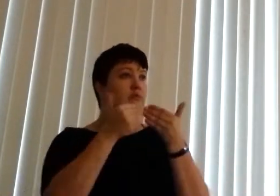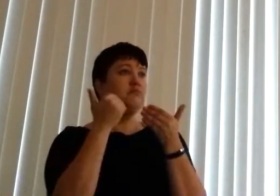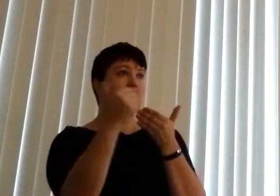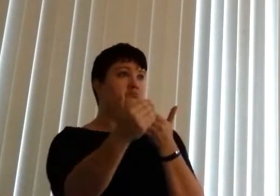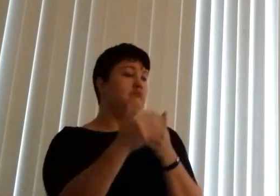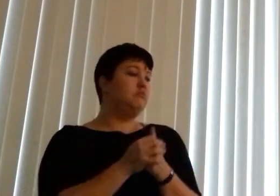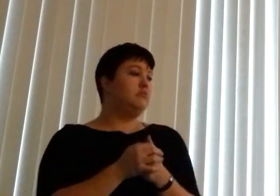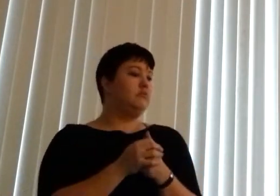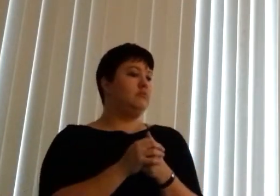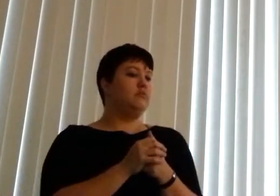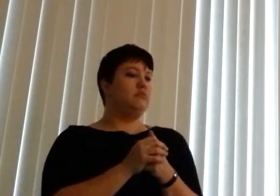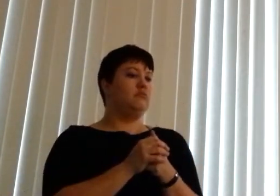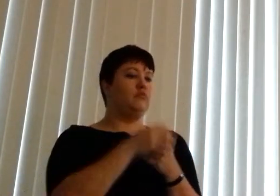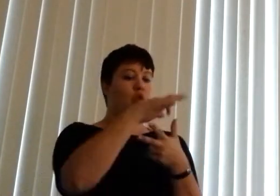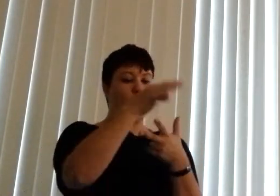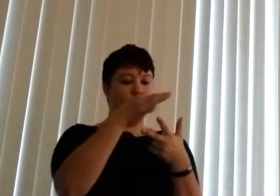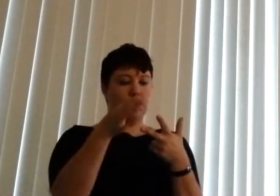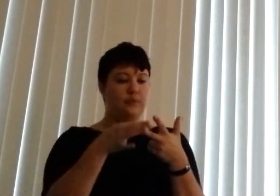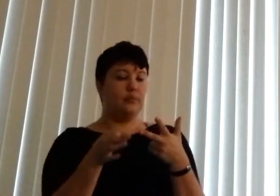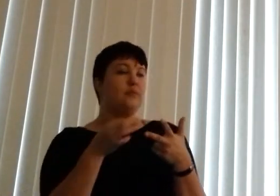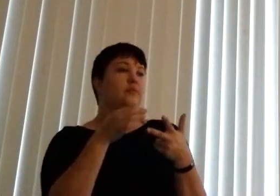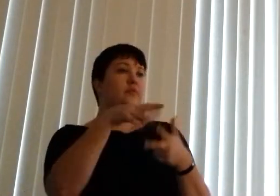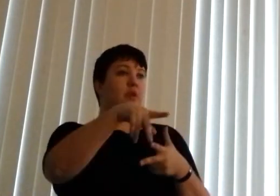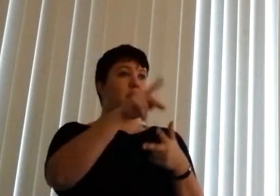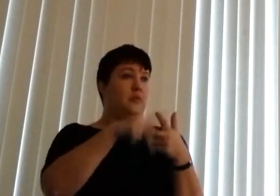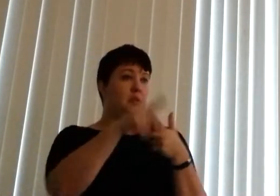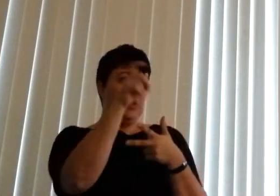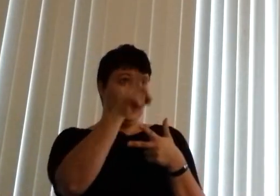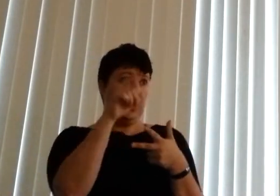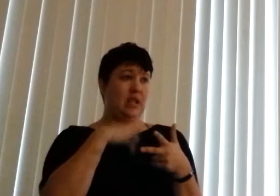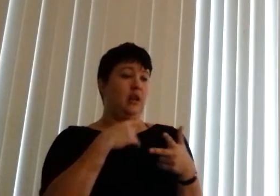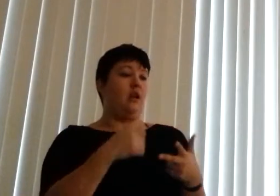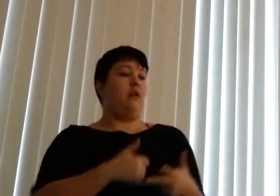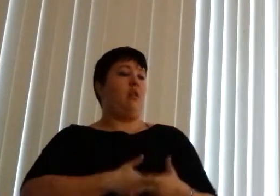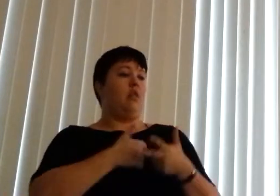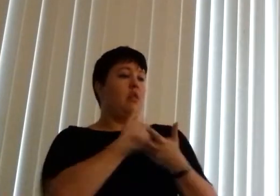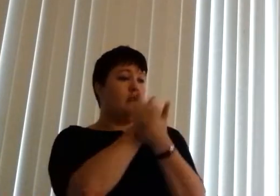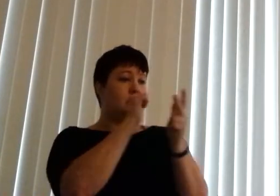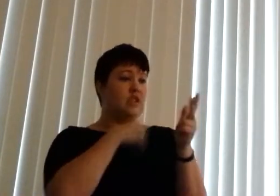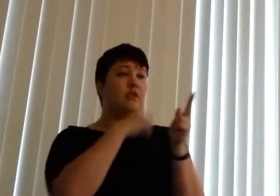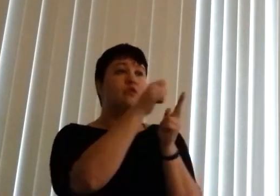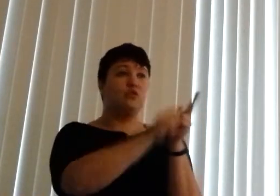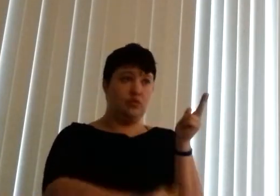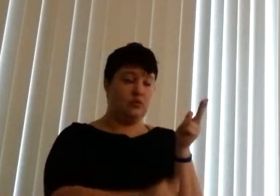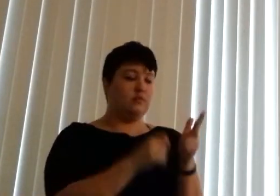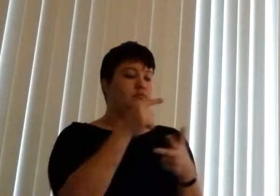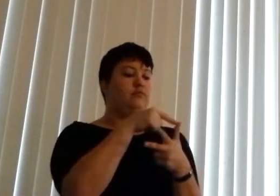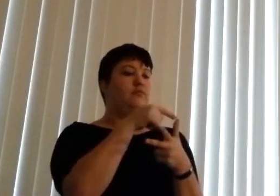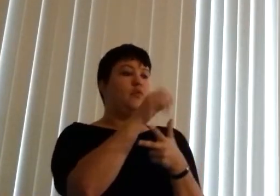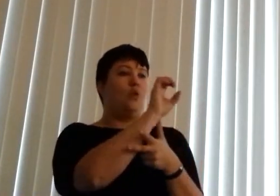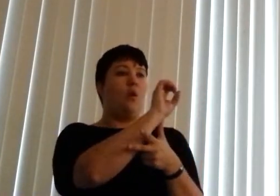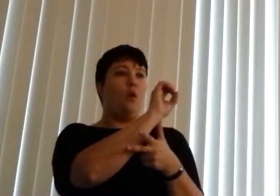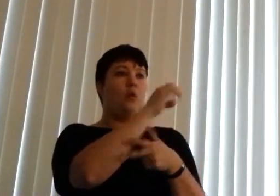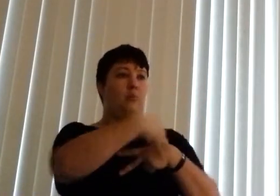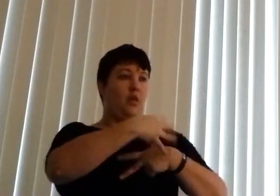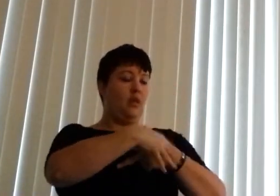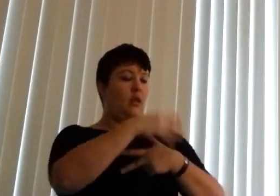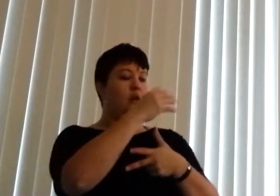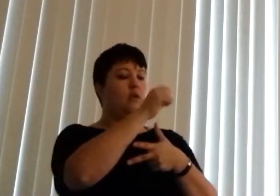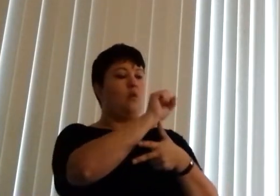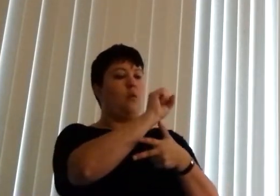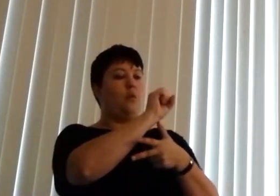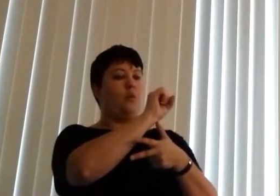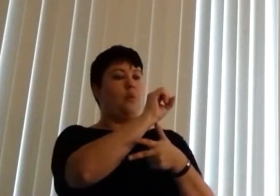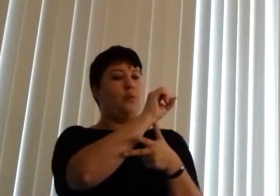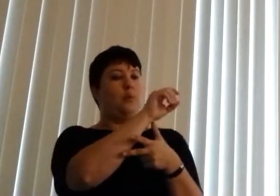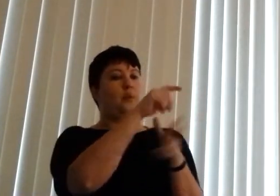3 candidates are vying for a scarce life-saving treatment. One candidate with blood type O positive, and the